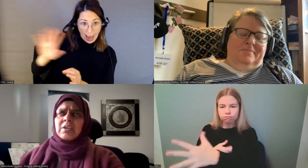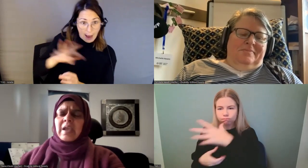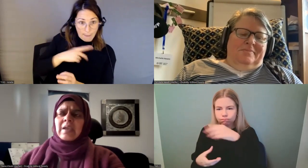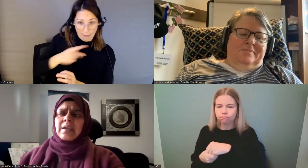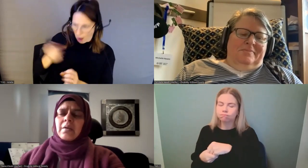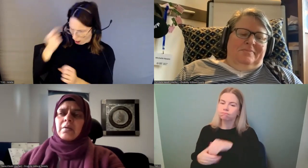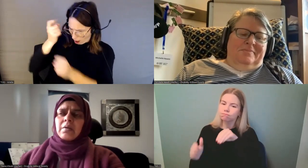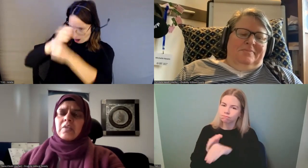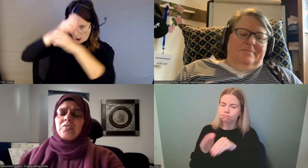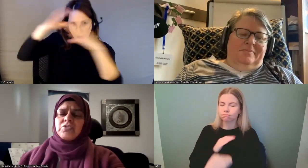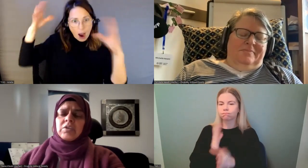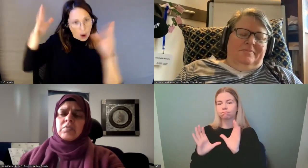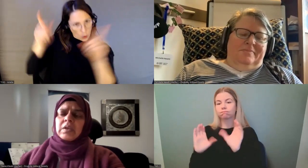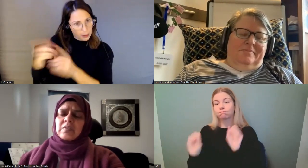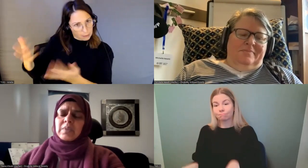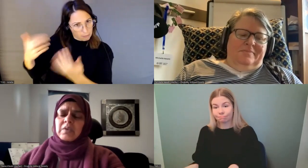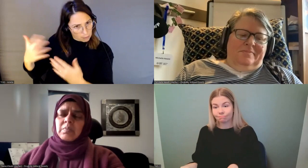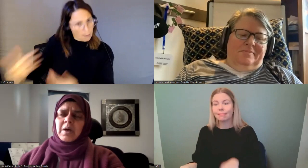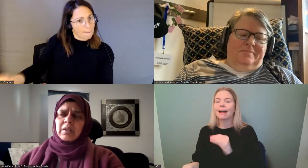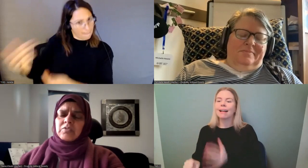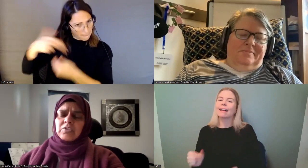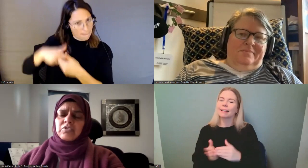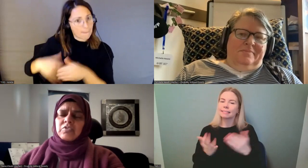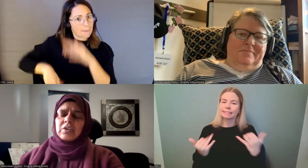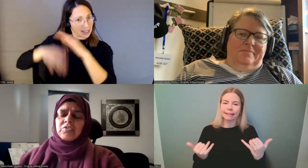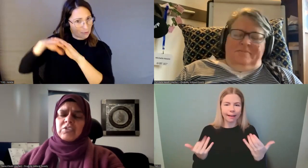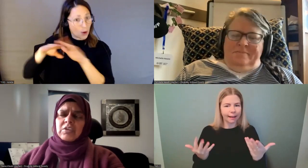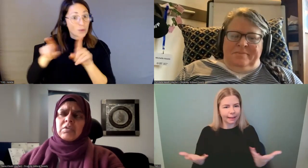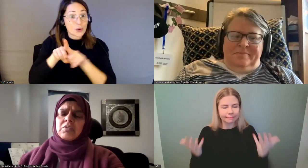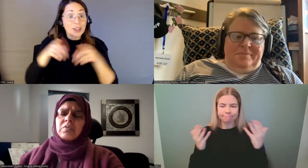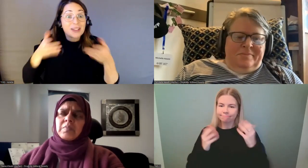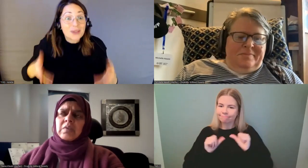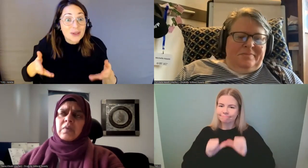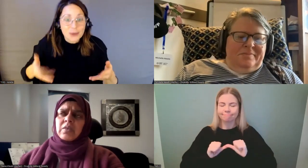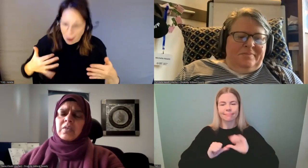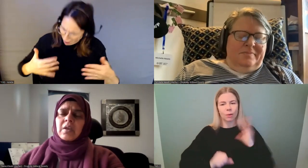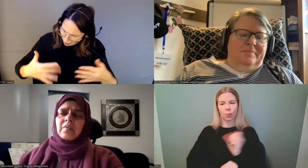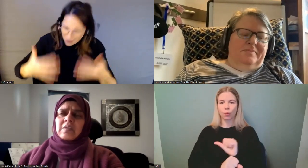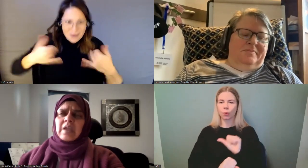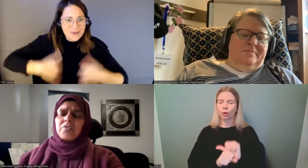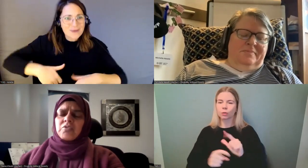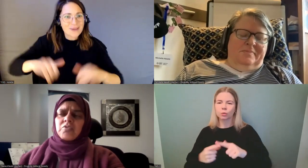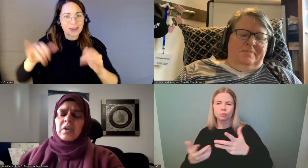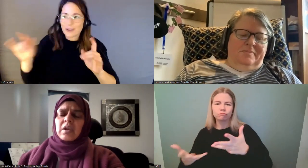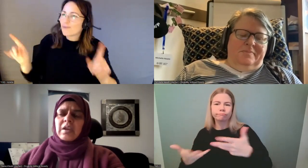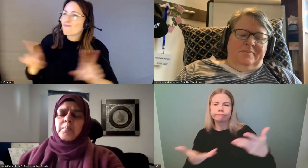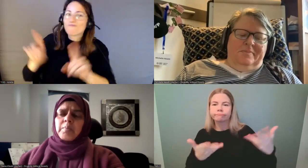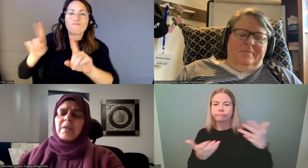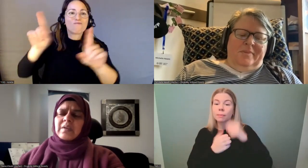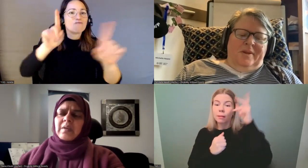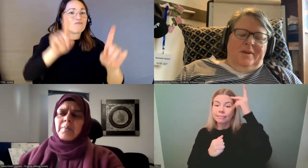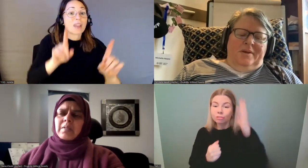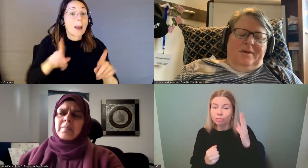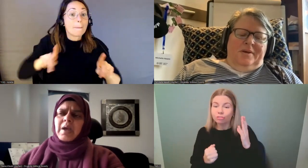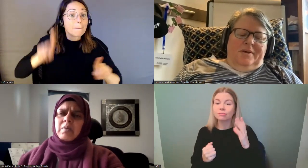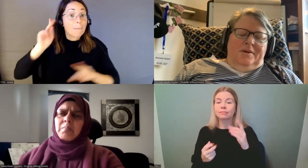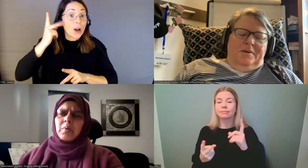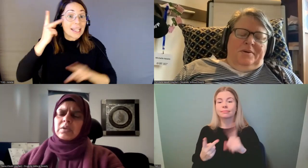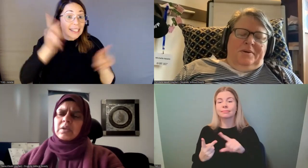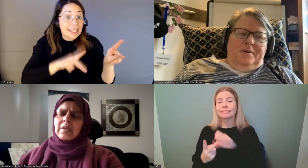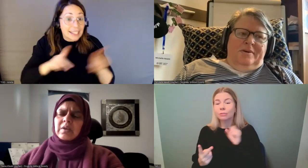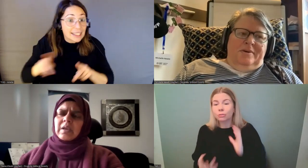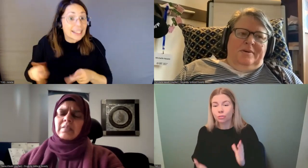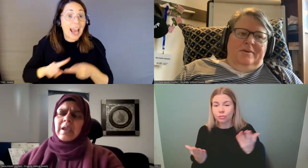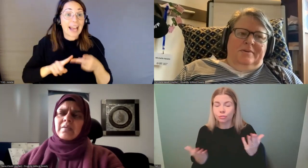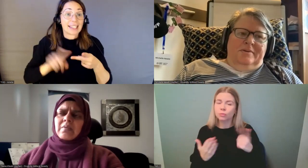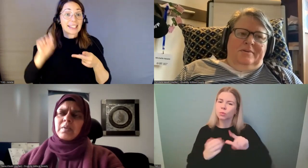are today, continuing to meet with politicians, continuing to meet with senators, impressing upon them how